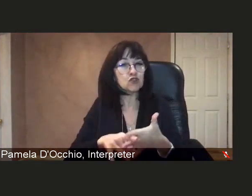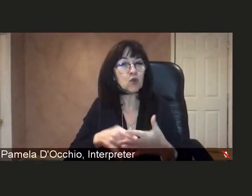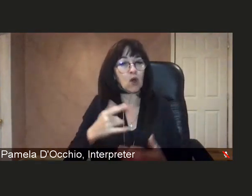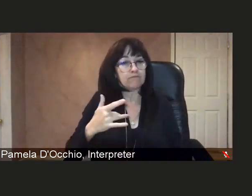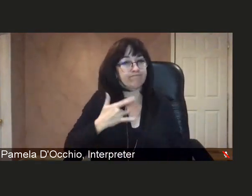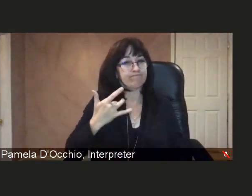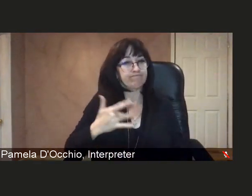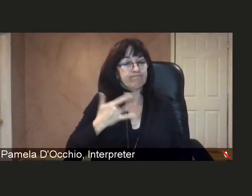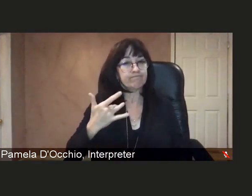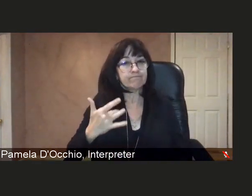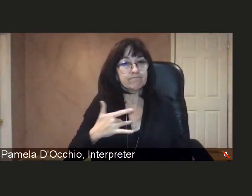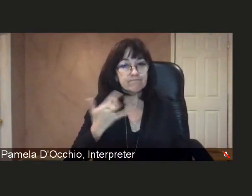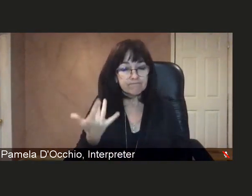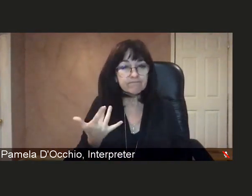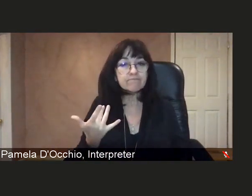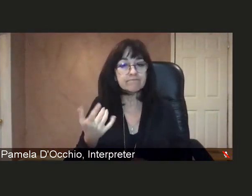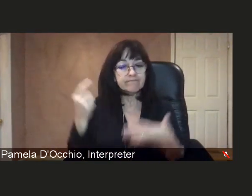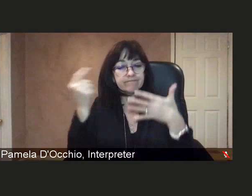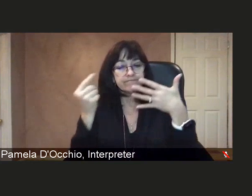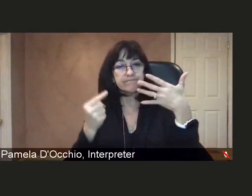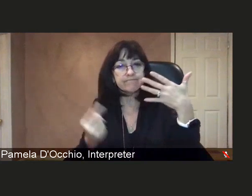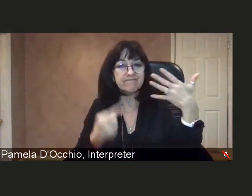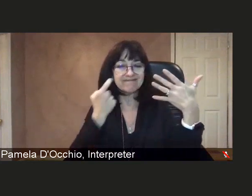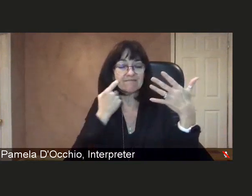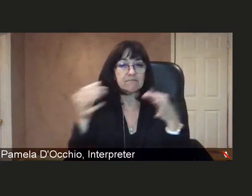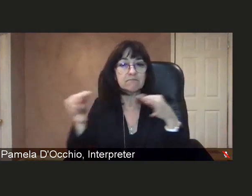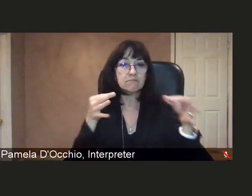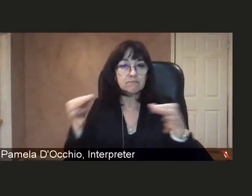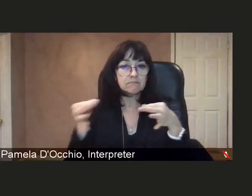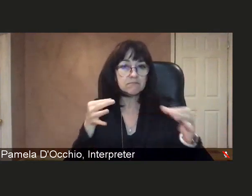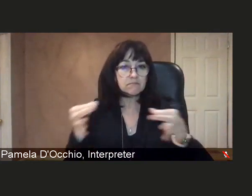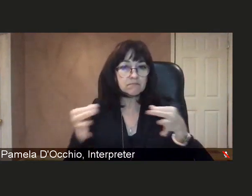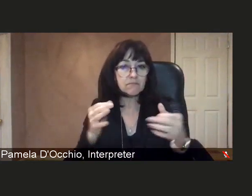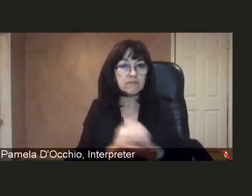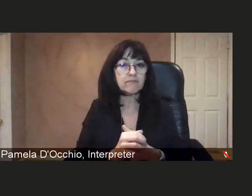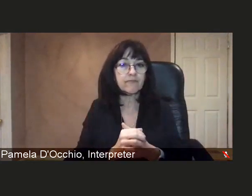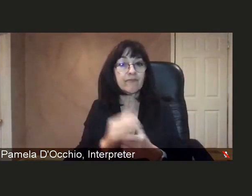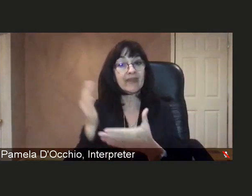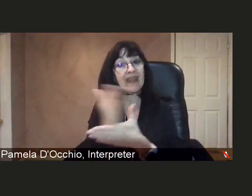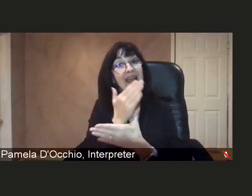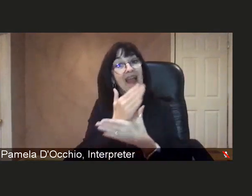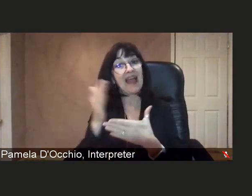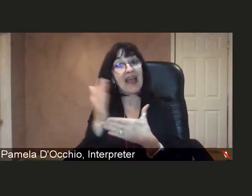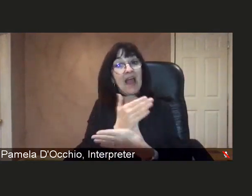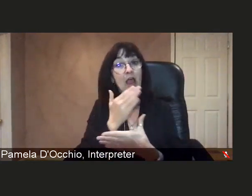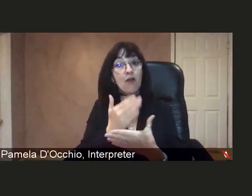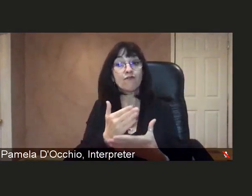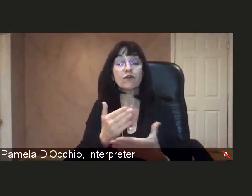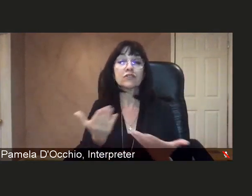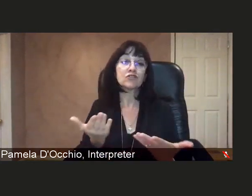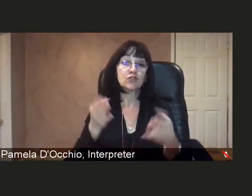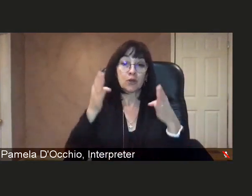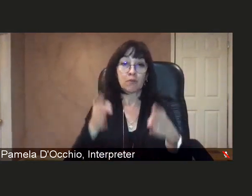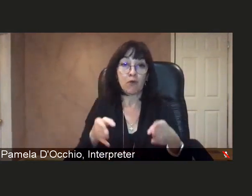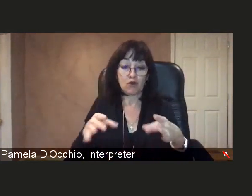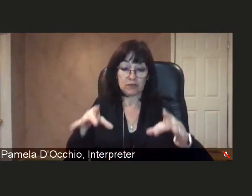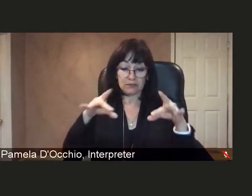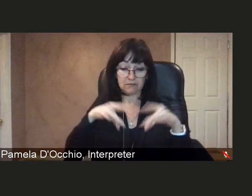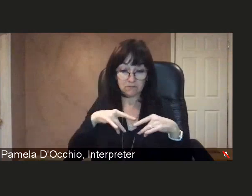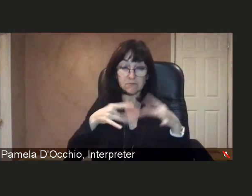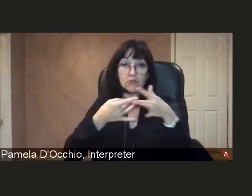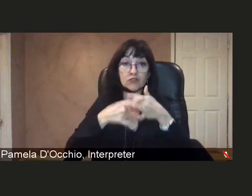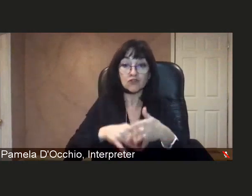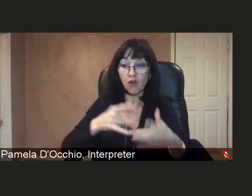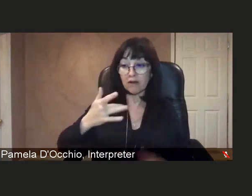been infected with the virus. The average length of time is about 5 days. So if I were to become in contact with